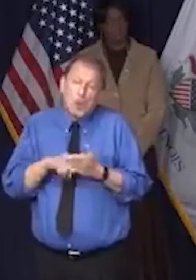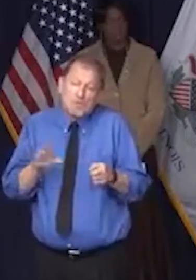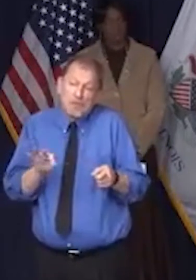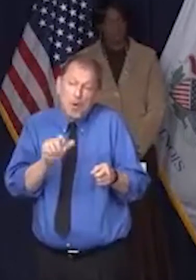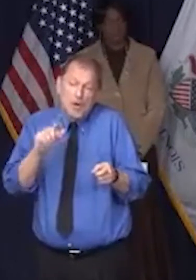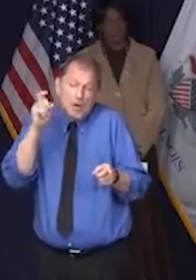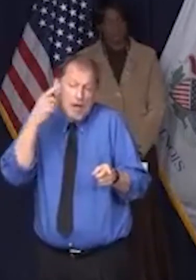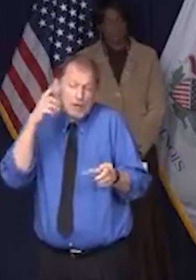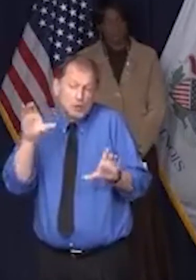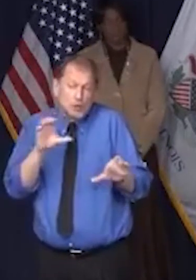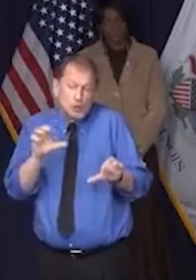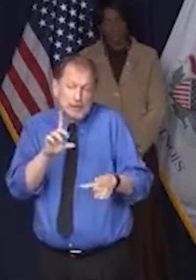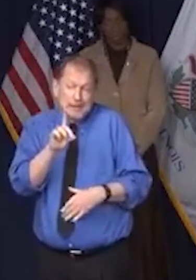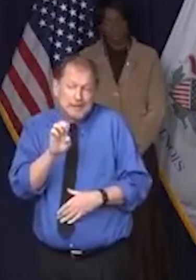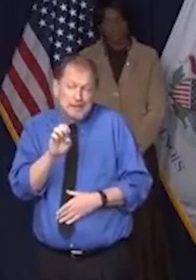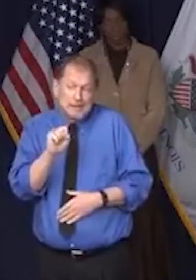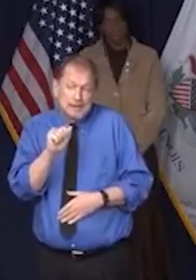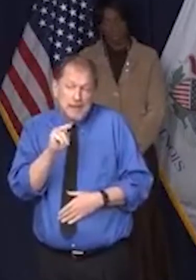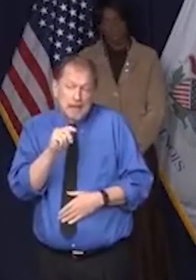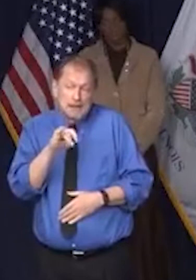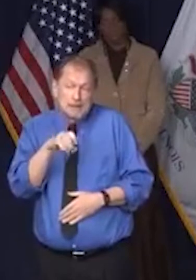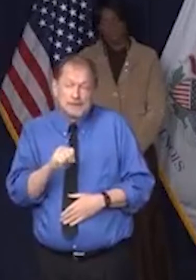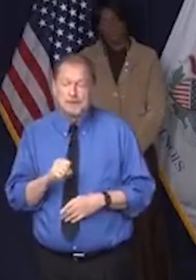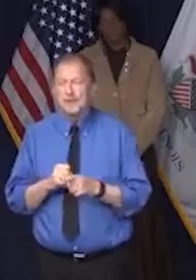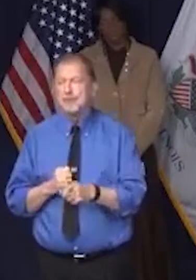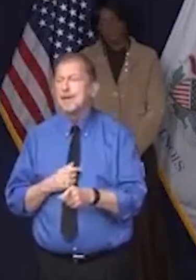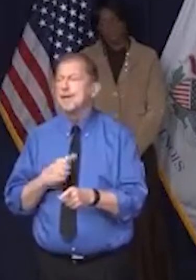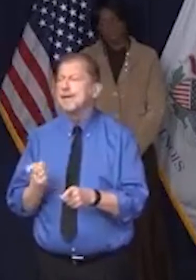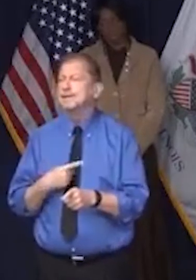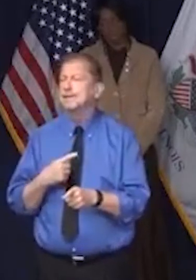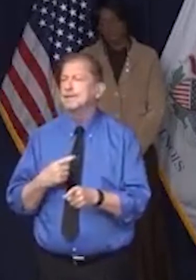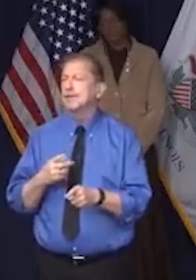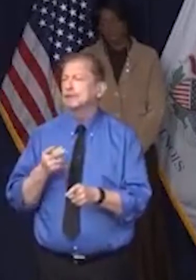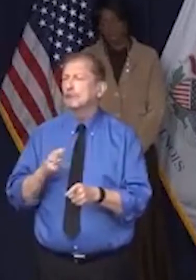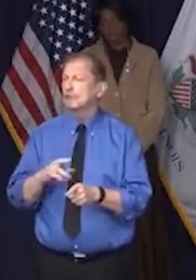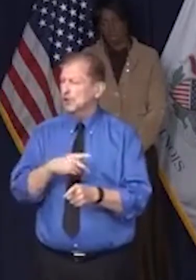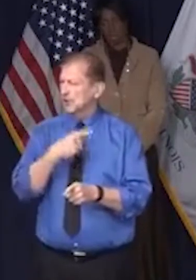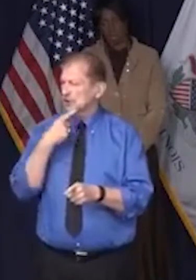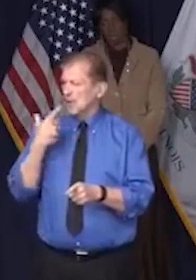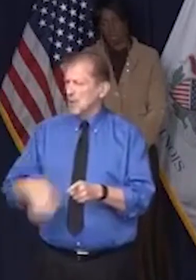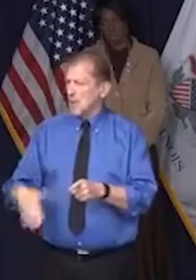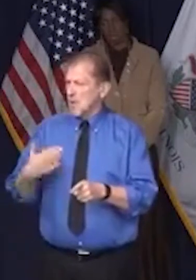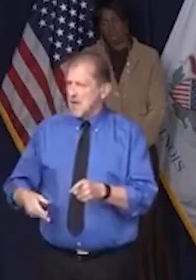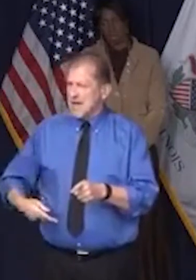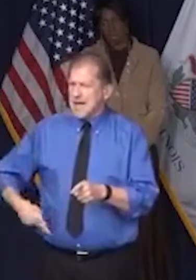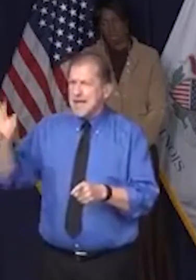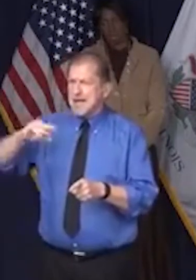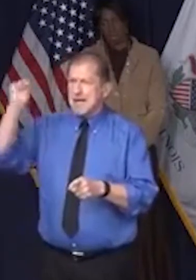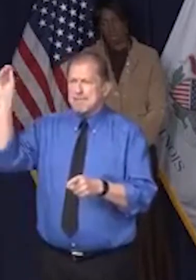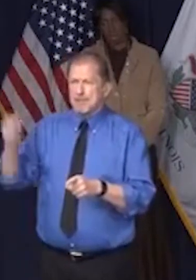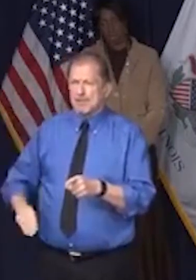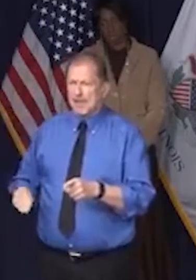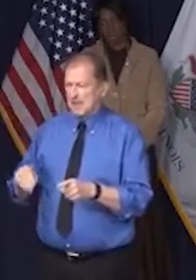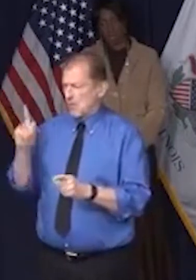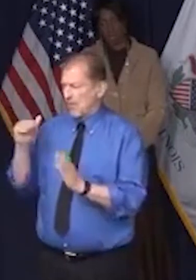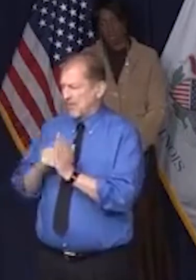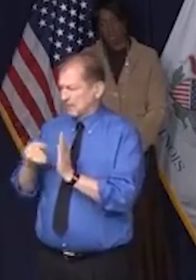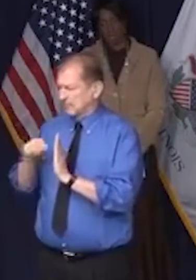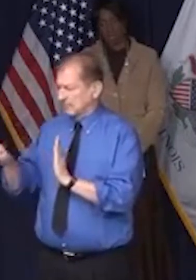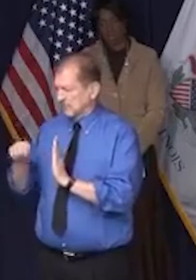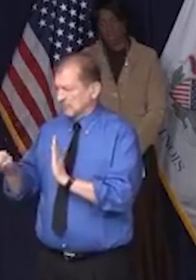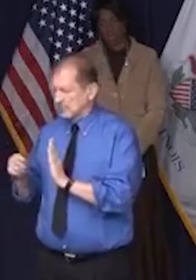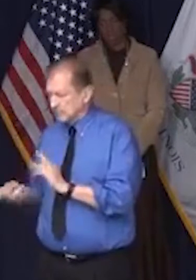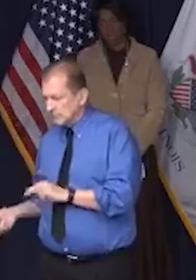you. Yeah. This may be a question for the doctor, but today was the biggest one-day jump in cases. Do you expect this to keep happening? And if